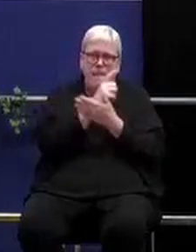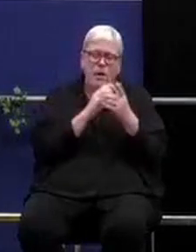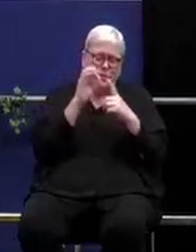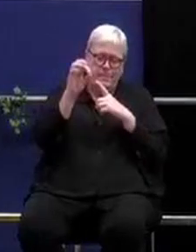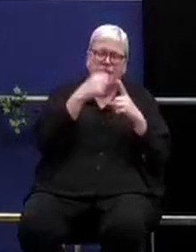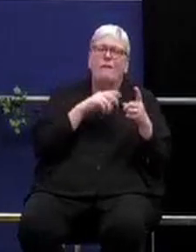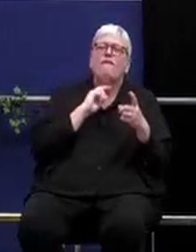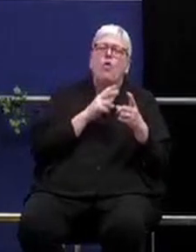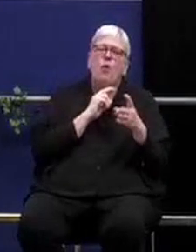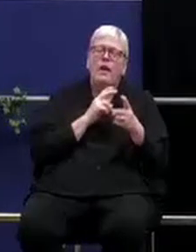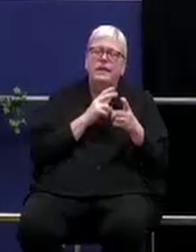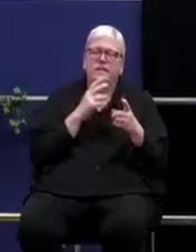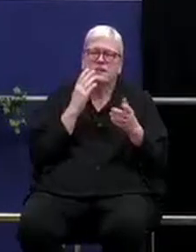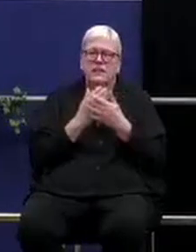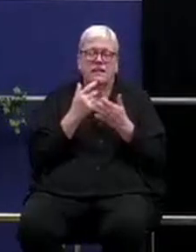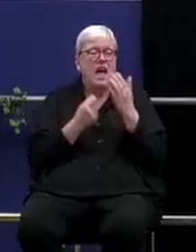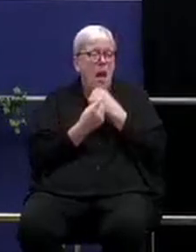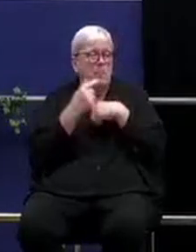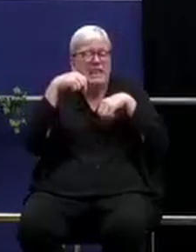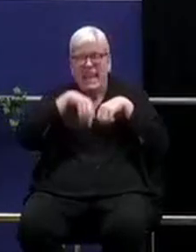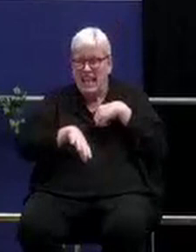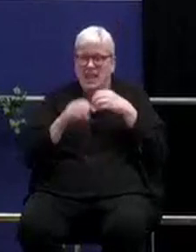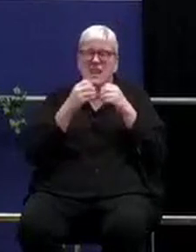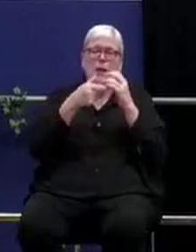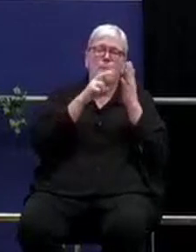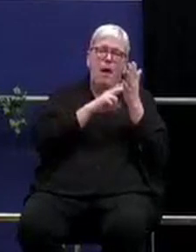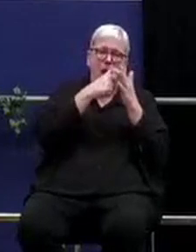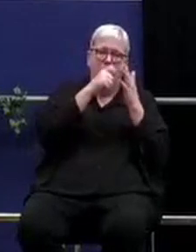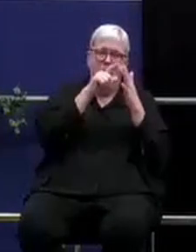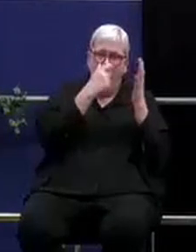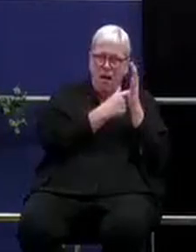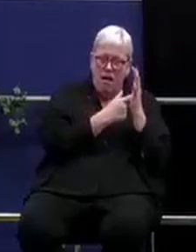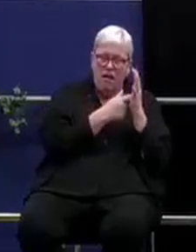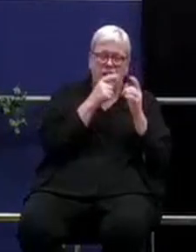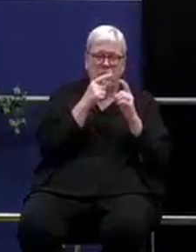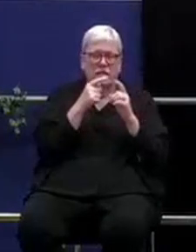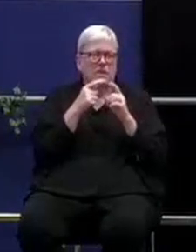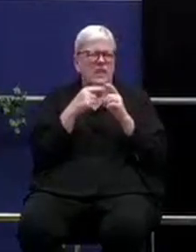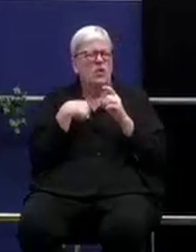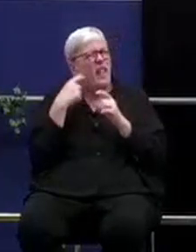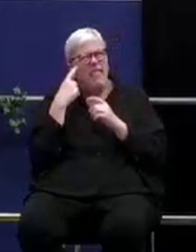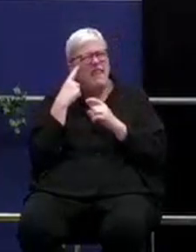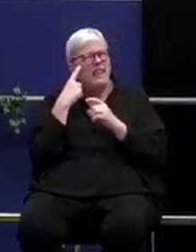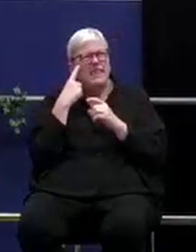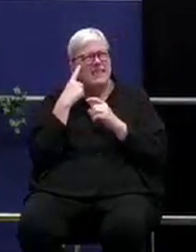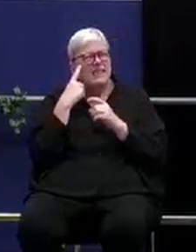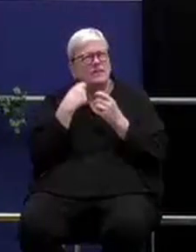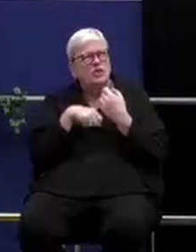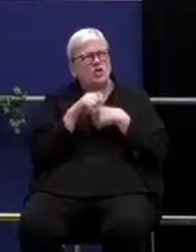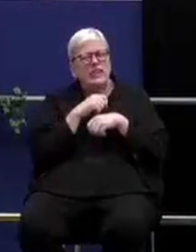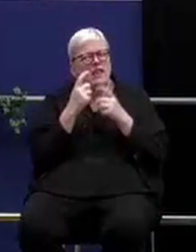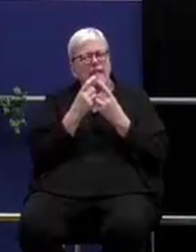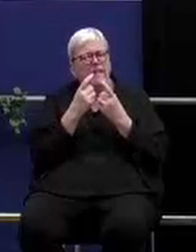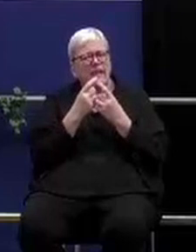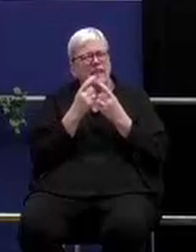particular voice, and it happened to be in a bunker, then if that's speculative or dystopian, then great. But I don't think I approach any of my writing thinking, what